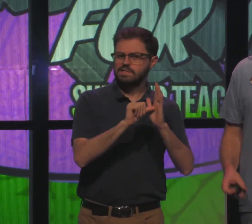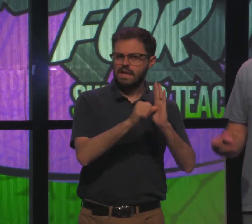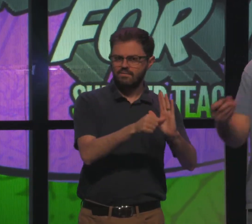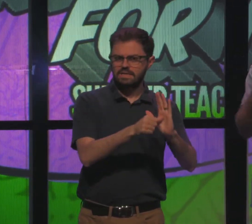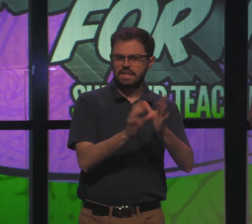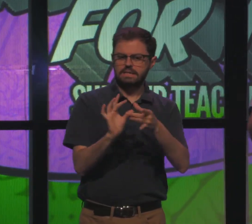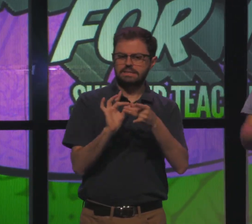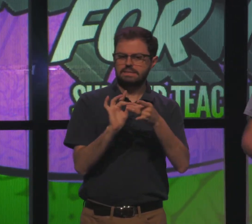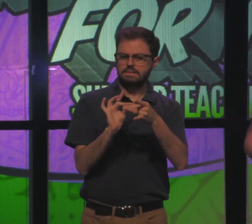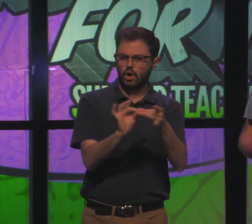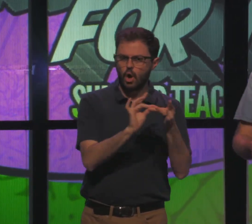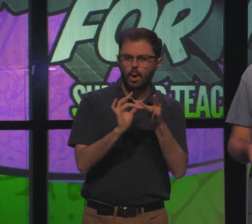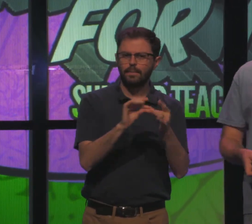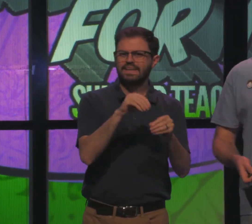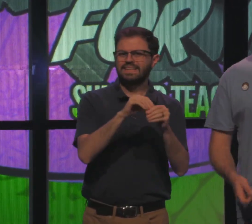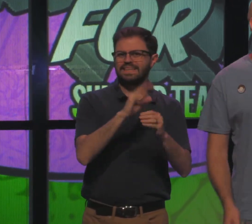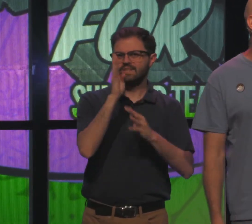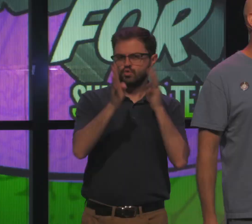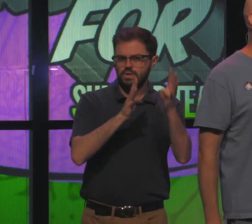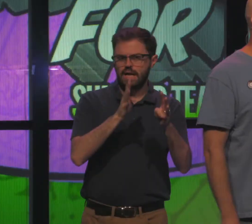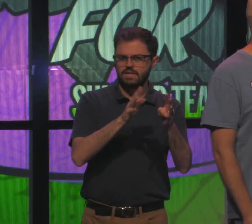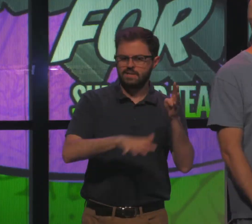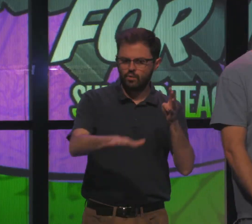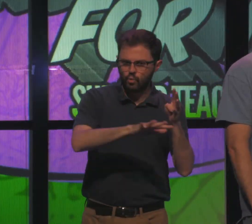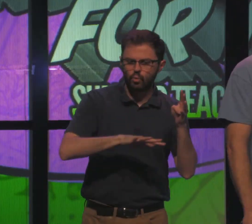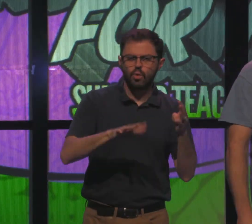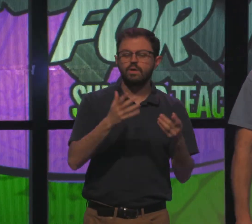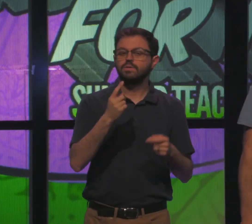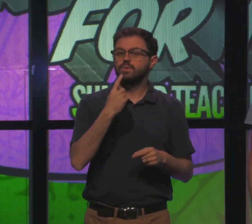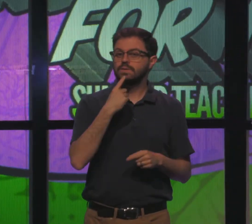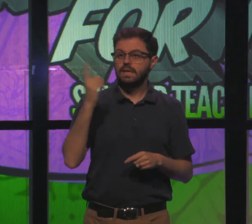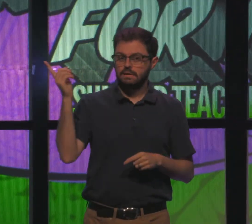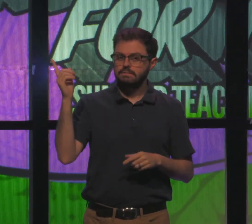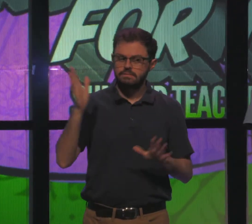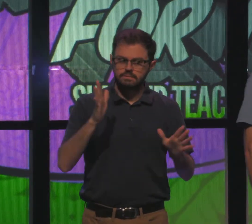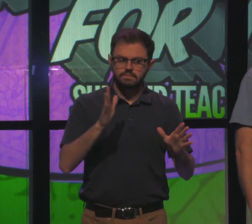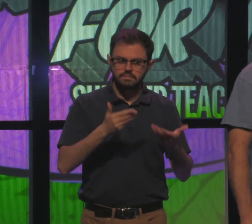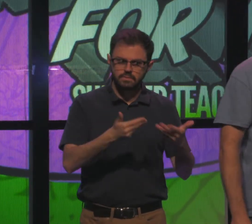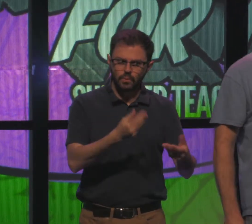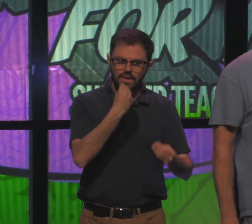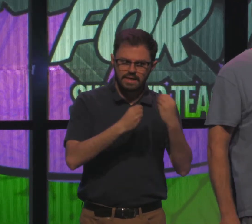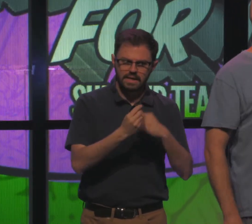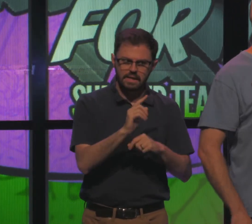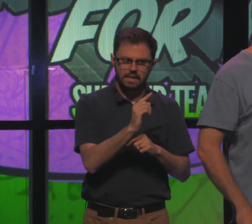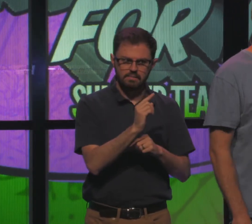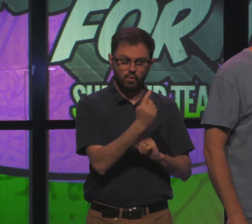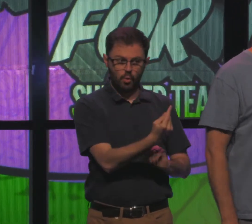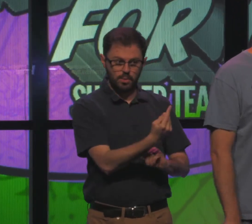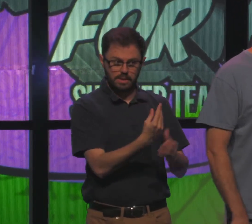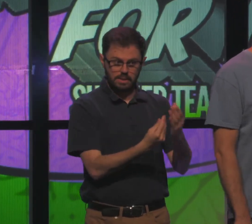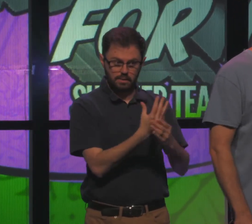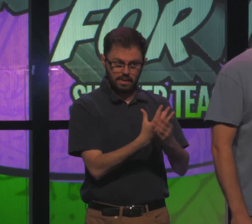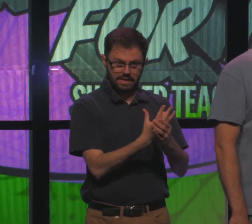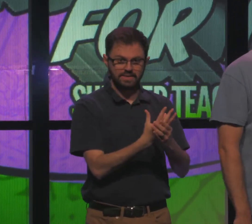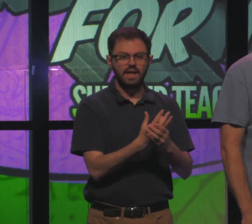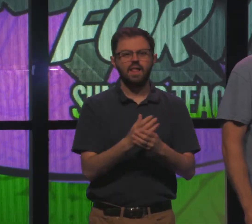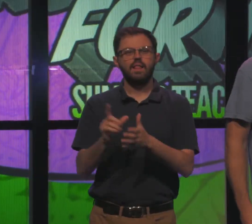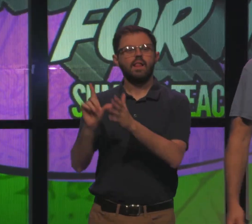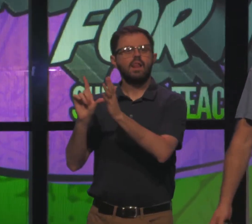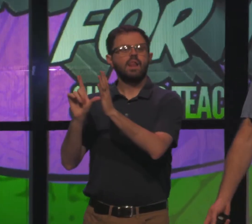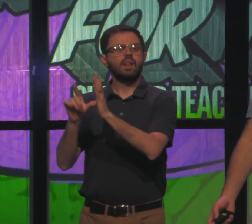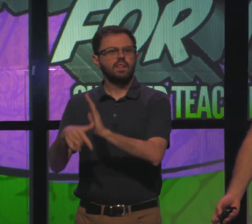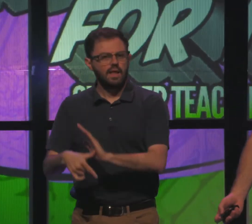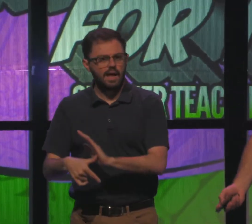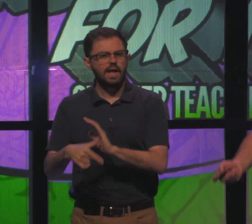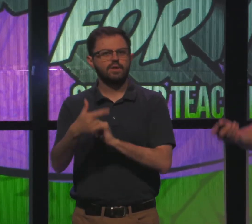and intimacy within creation. Eat the plants. Okay, now, Genesis chapter 9, what's called the Noahic covenant. Say that out